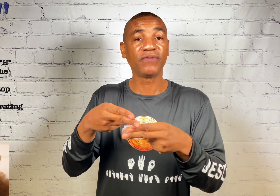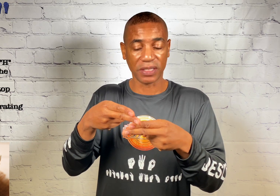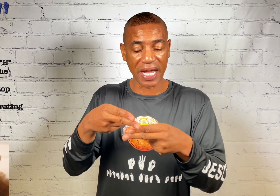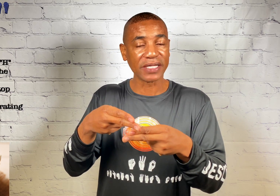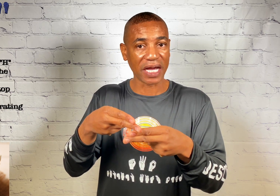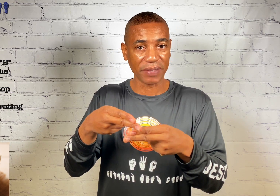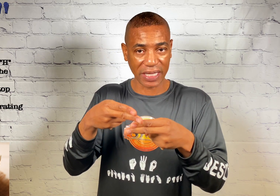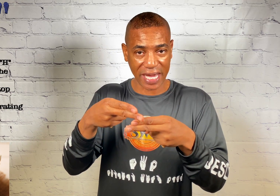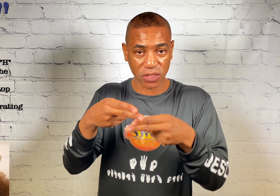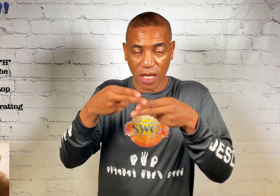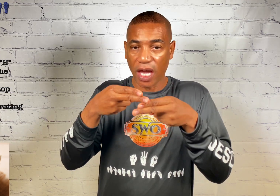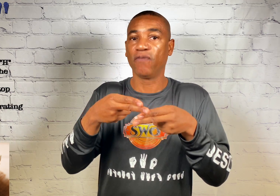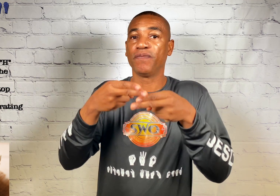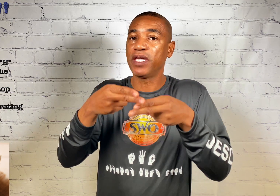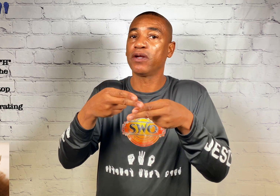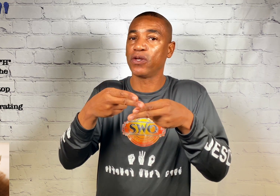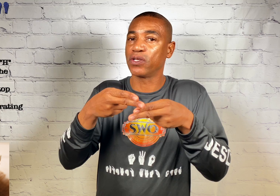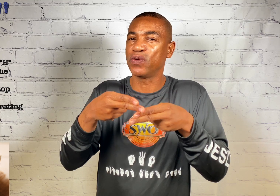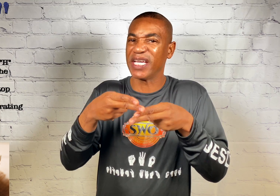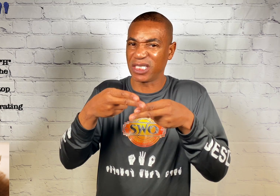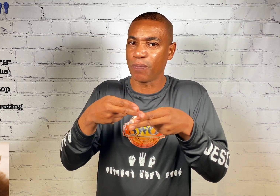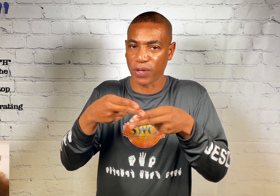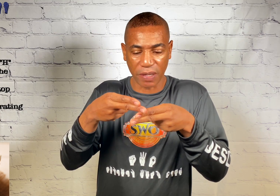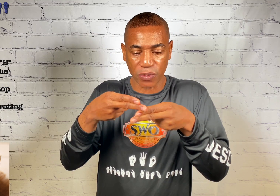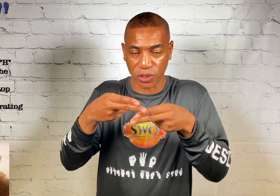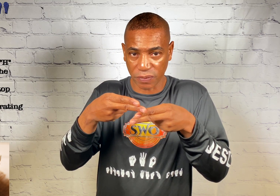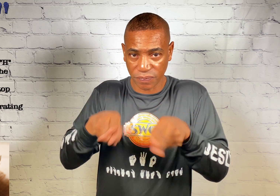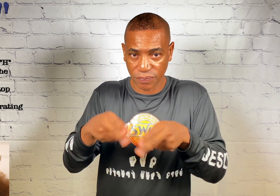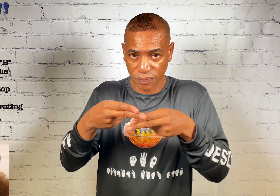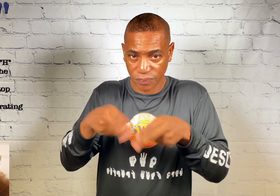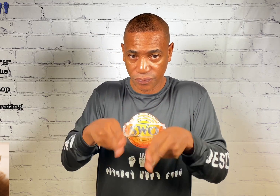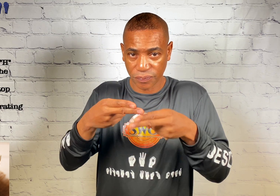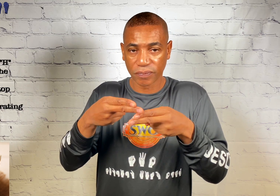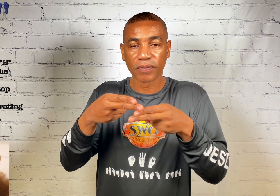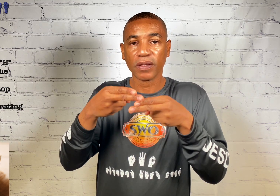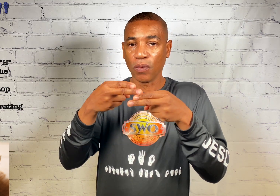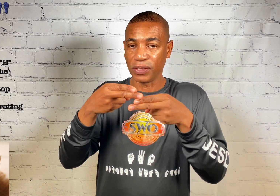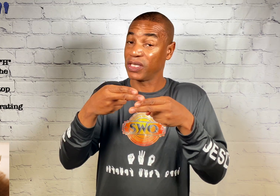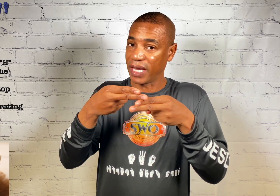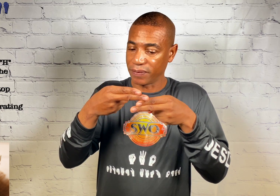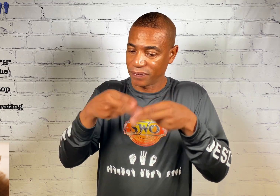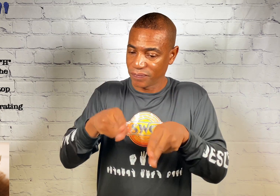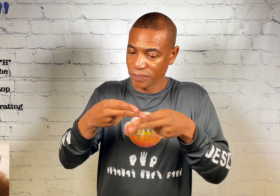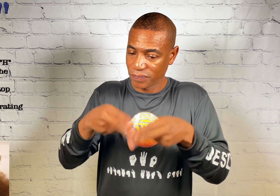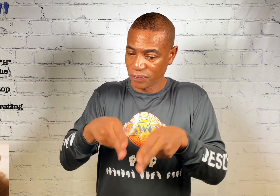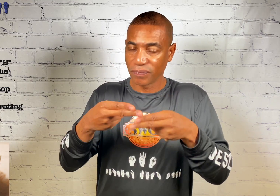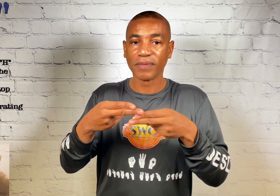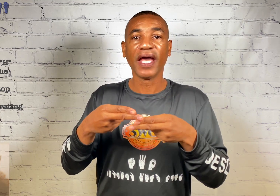the non-dominant H, and from here you're going to do a separating motion. Once again,